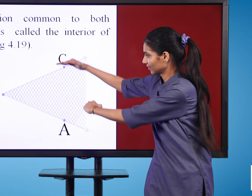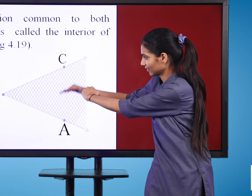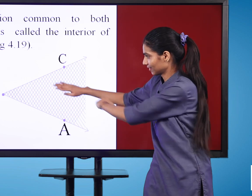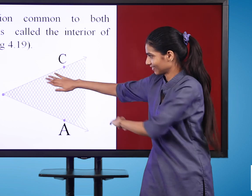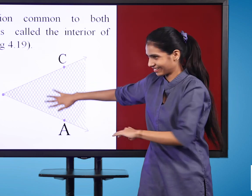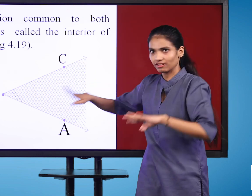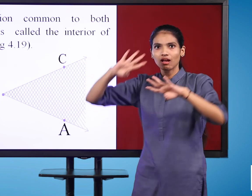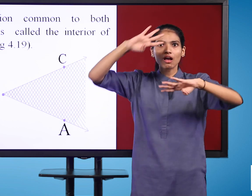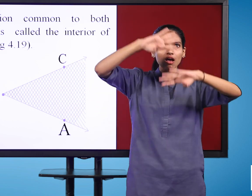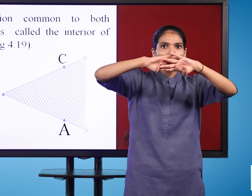Figure 4.19.